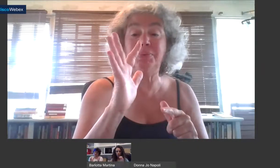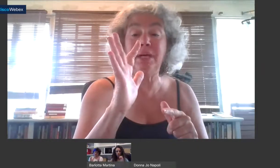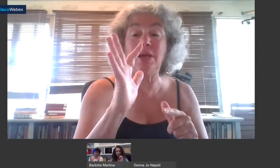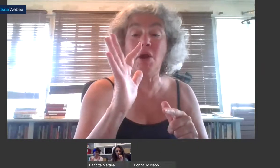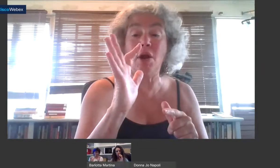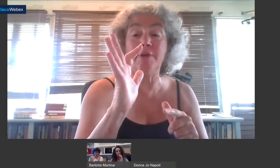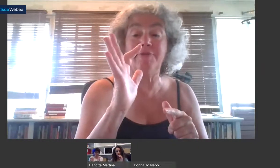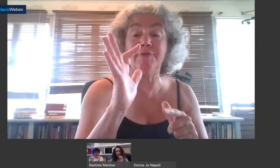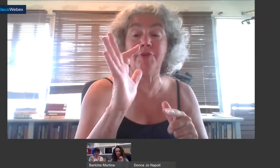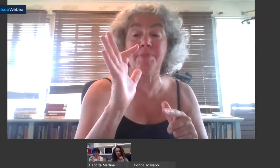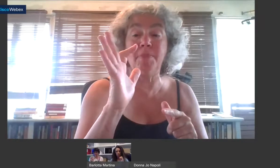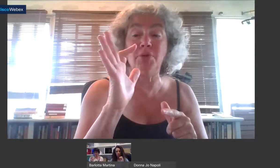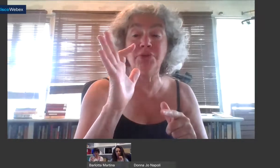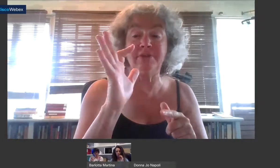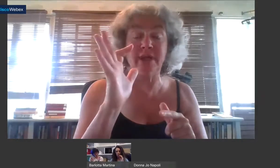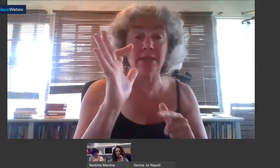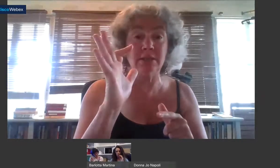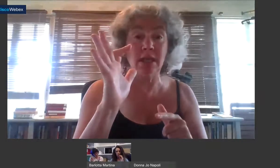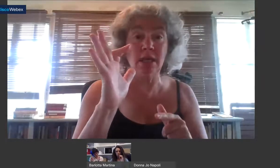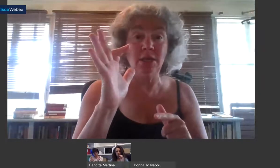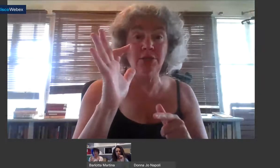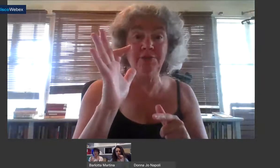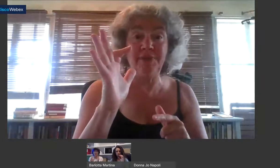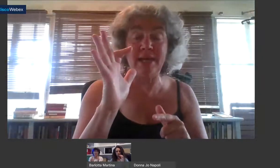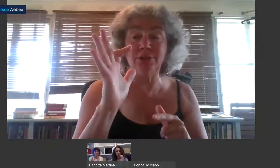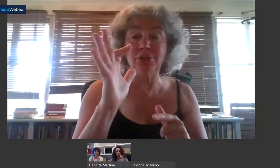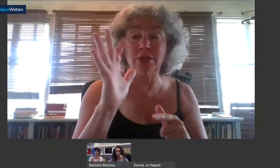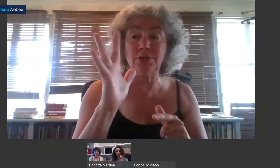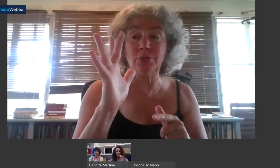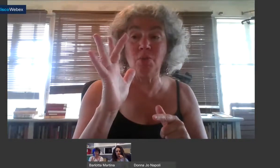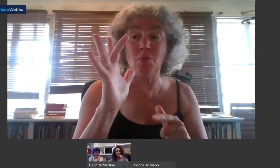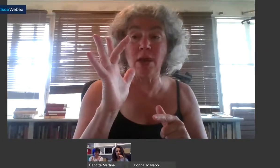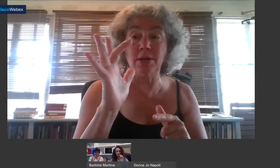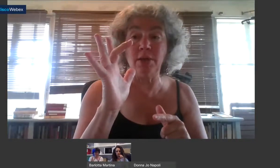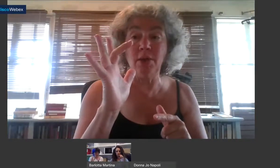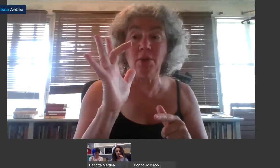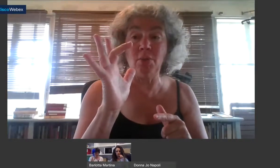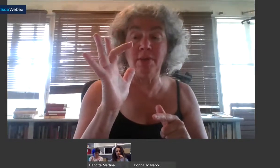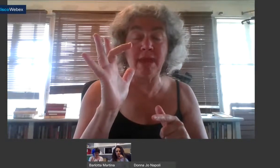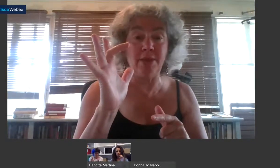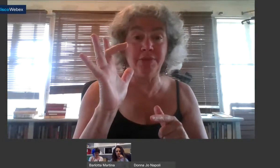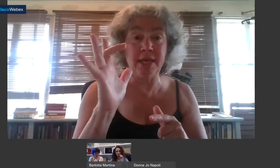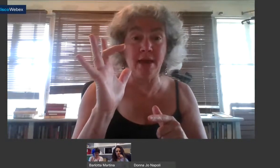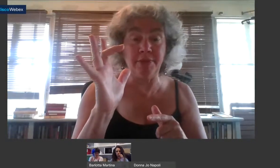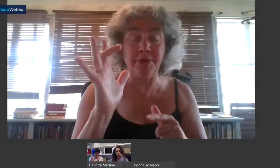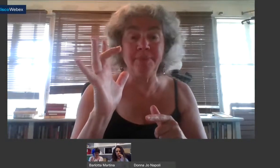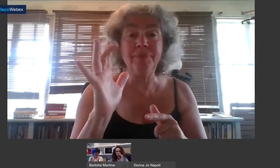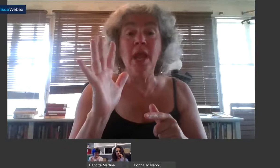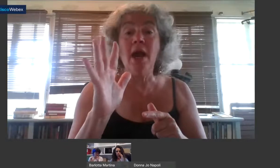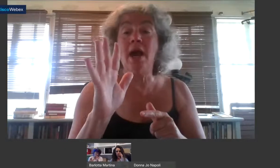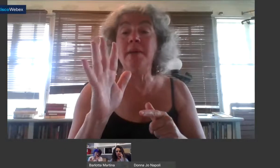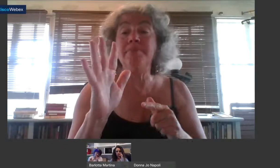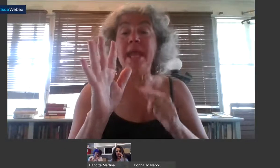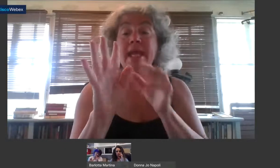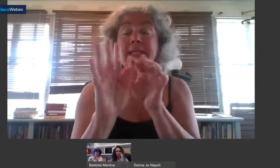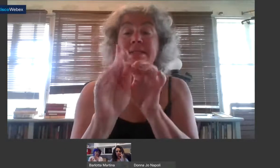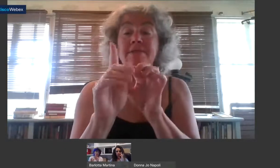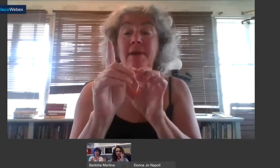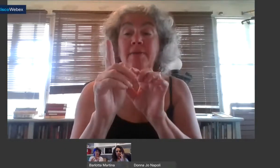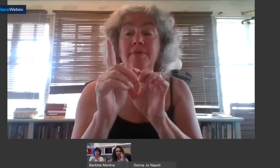pretty hard for most of us to flex just one without the other. And it's